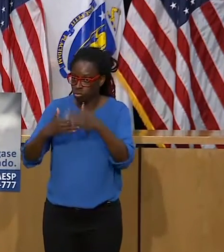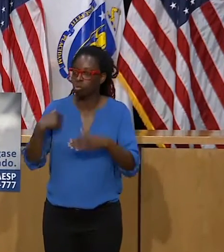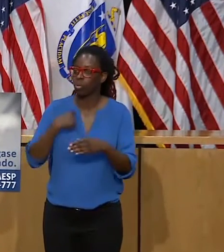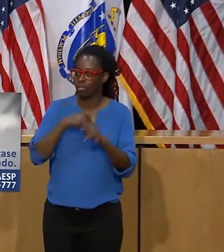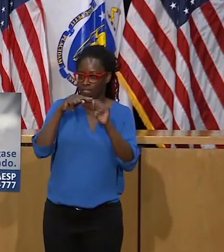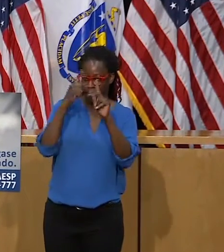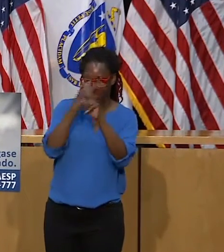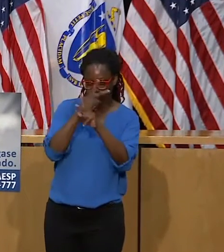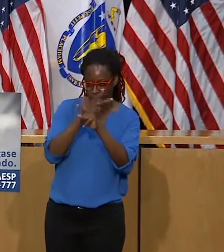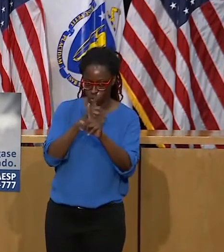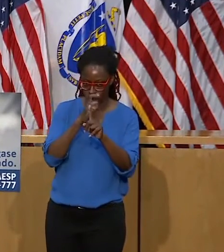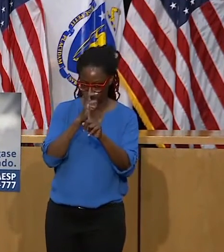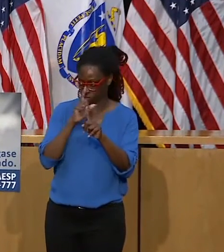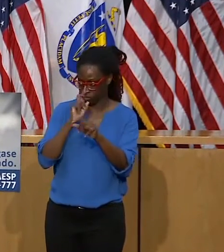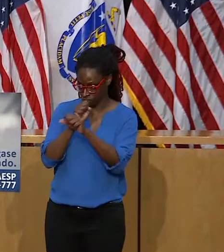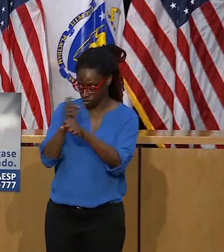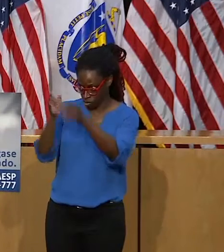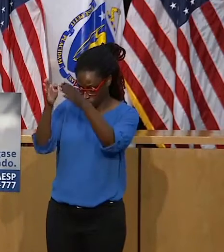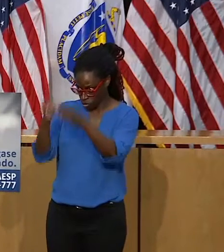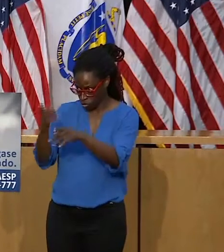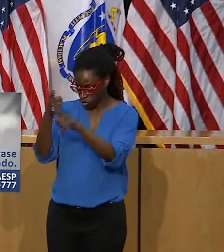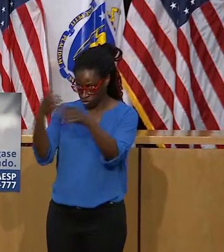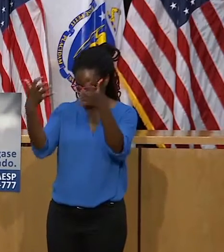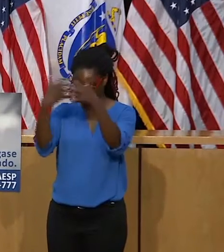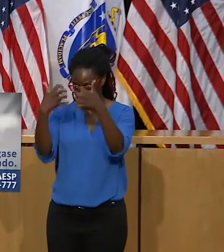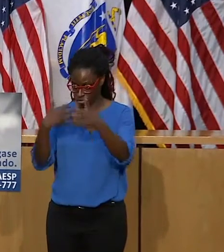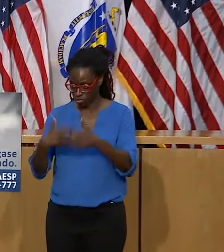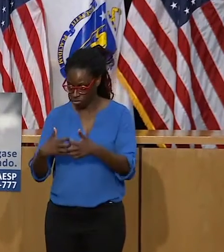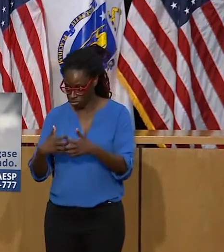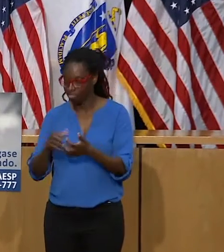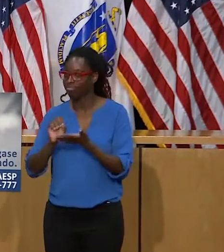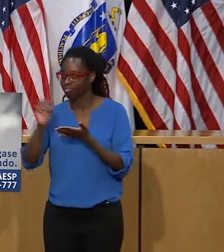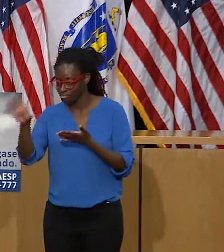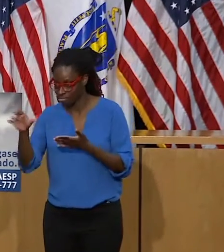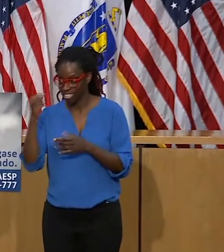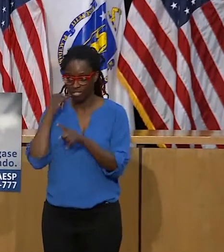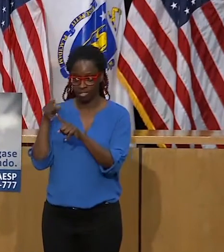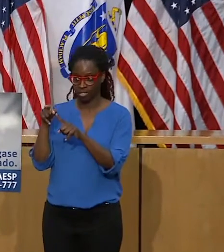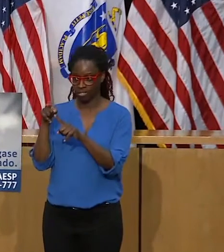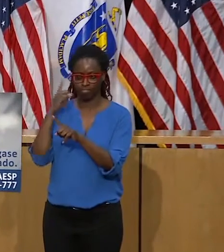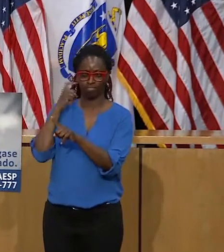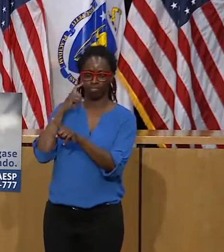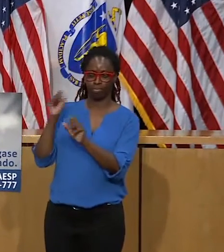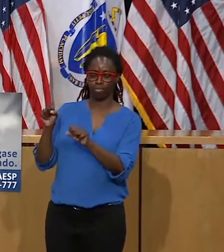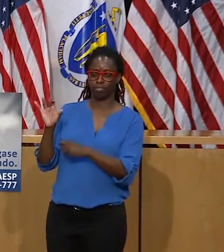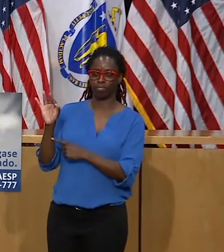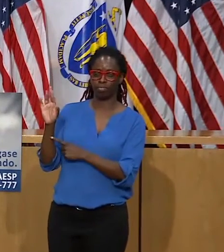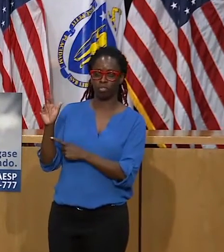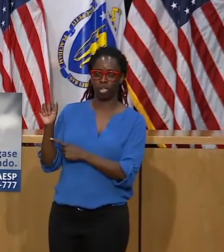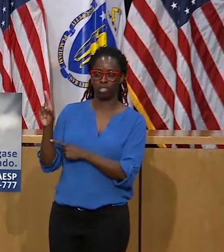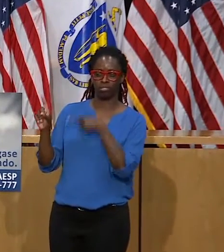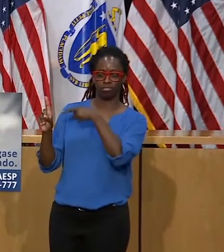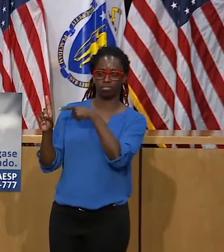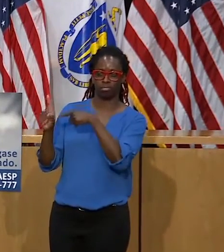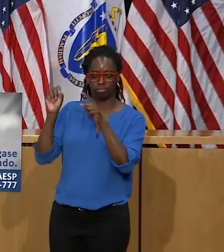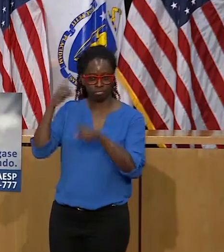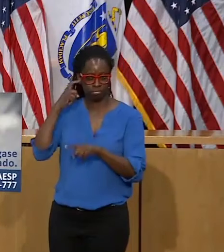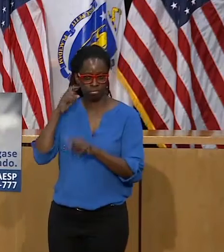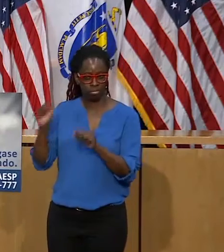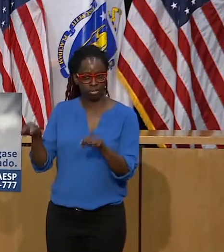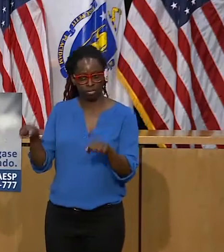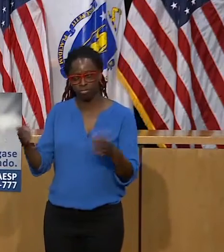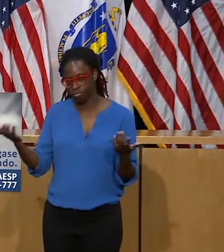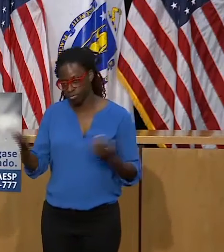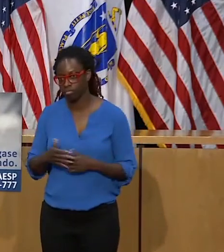we validate that they are in fact who they are and the claim is in fact submitted by them and wasn't submitted by somebody else, or that somebody else isn't working it on